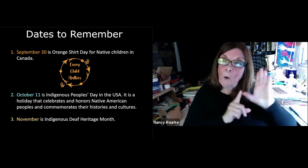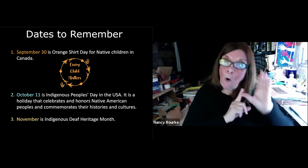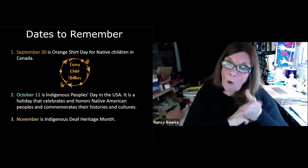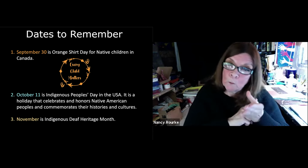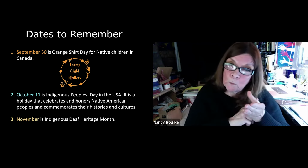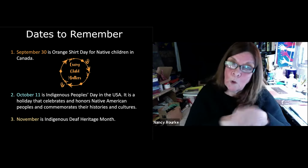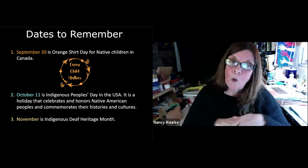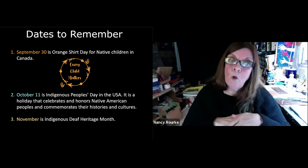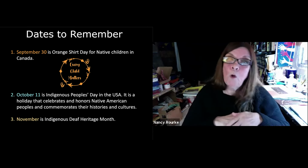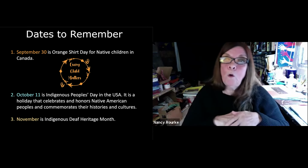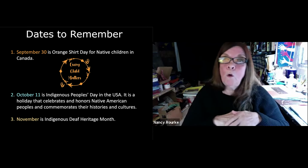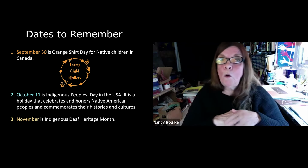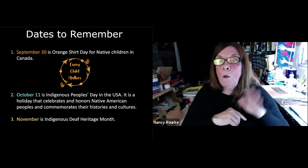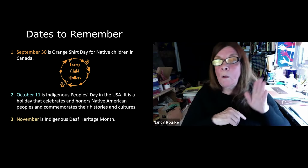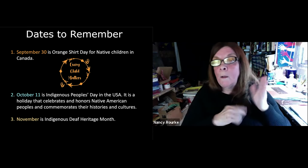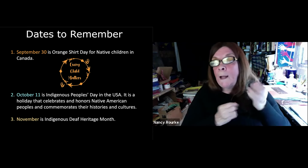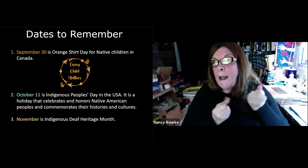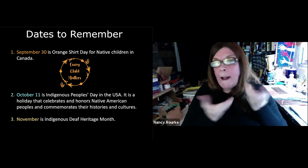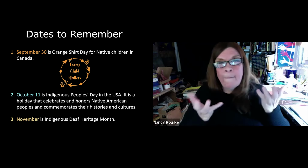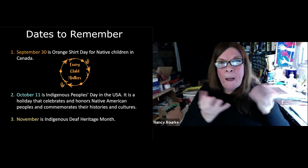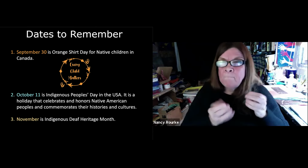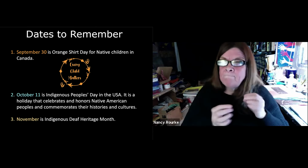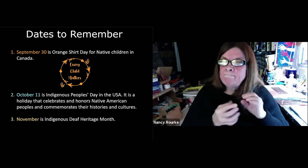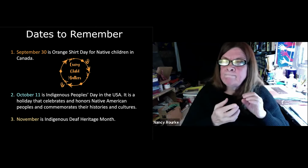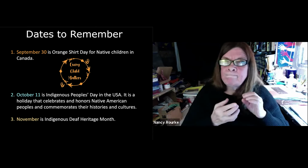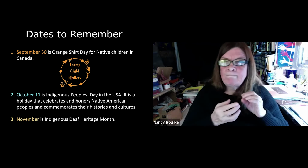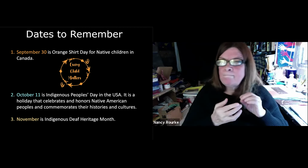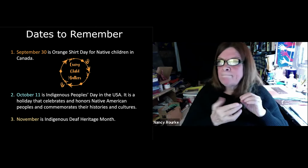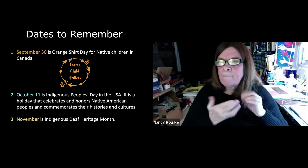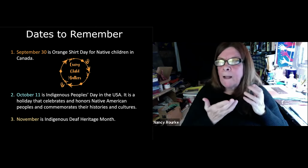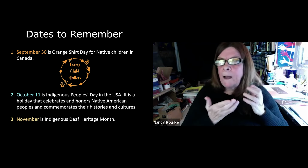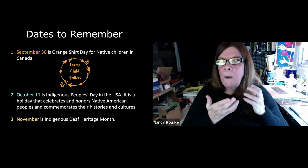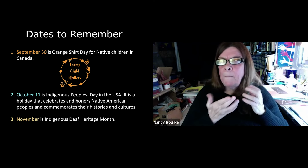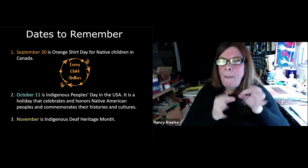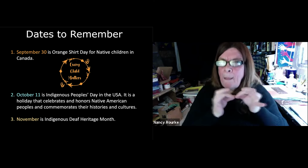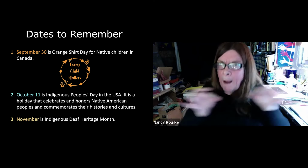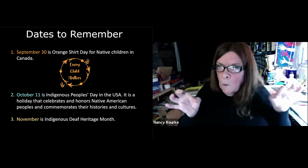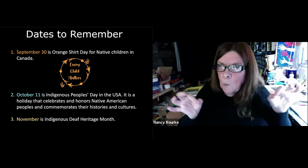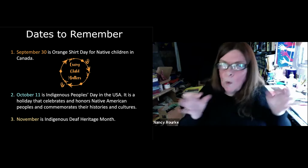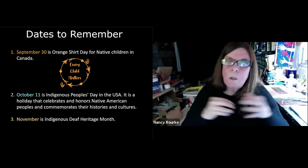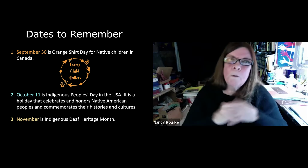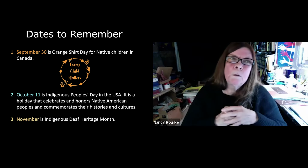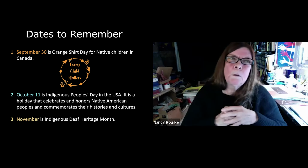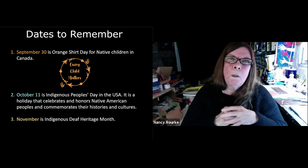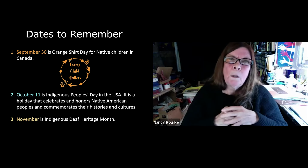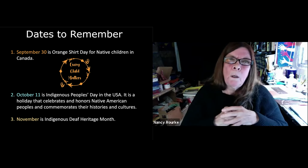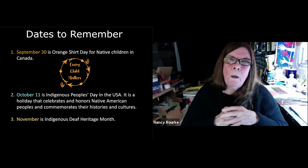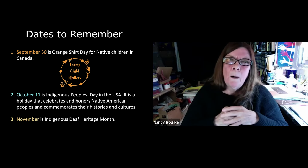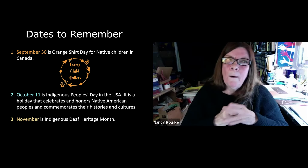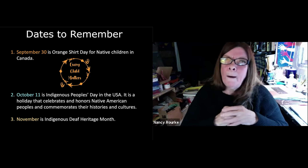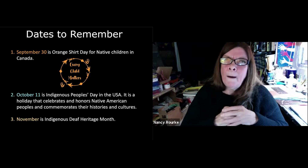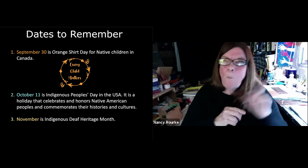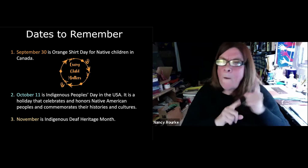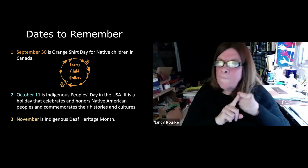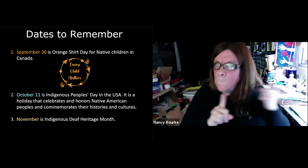sharing or having discussions about their culture or any other subject like